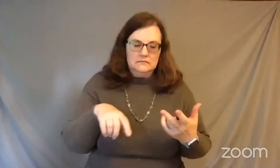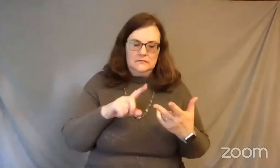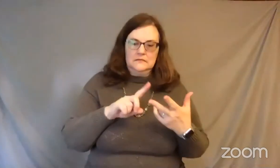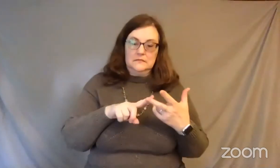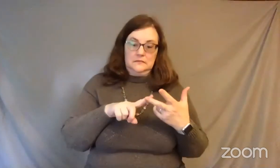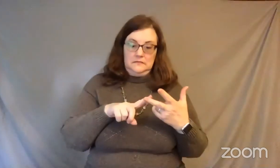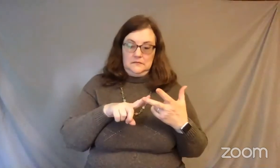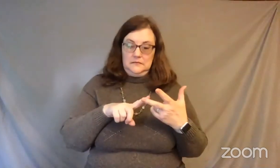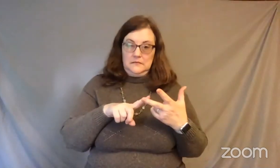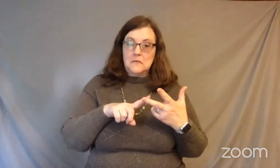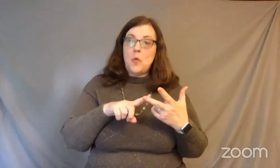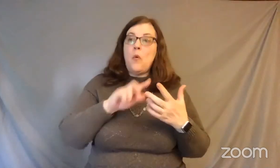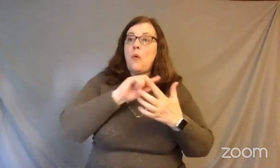Are they acquired differently?